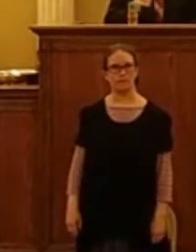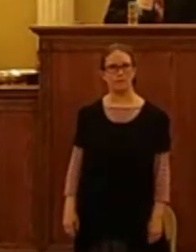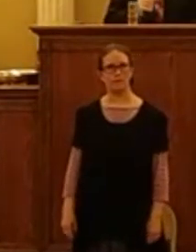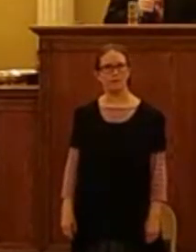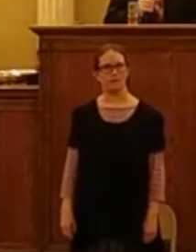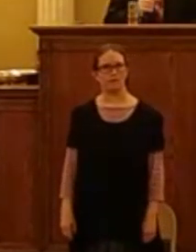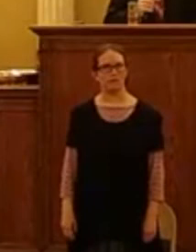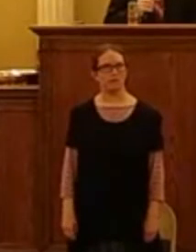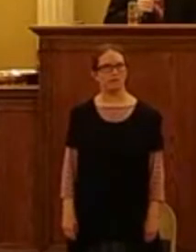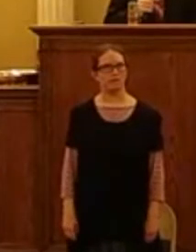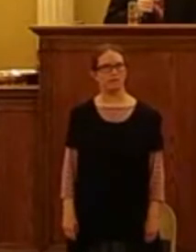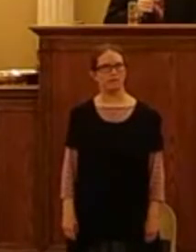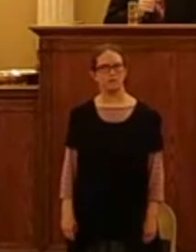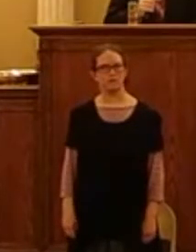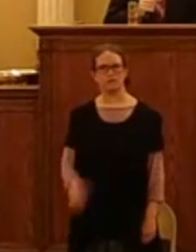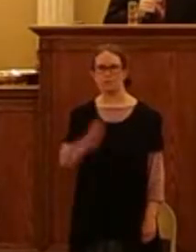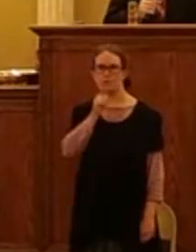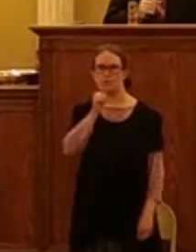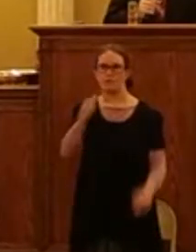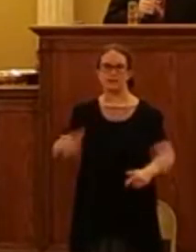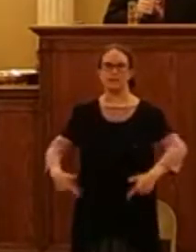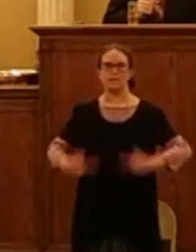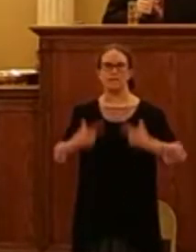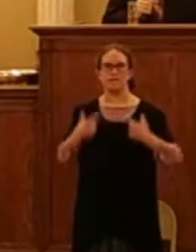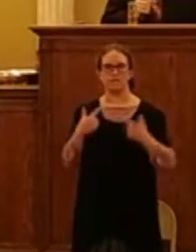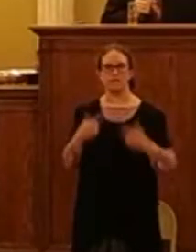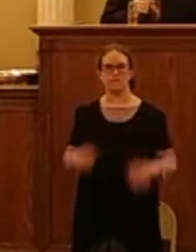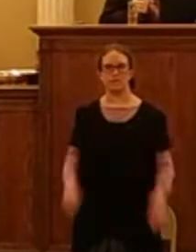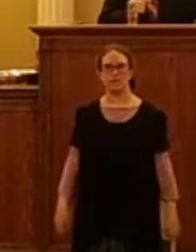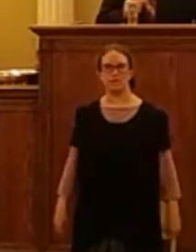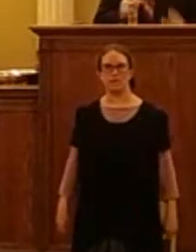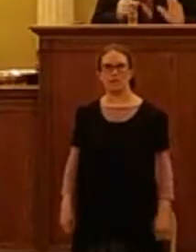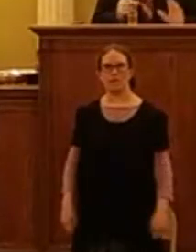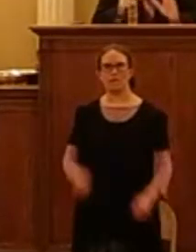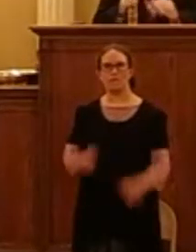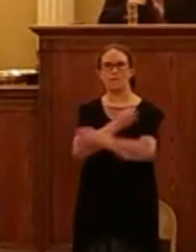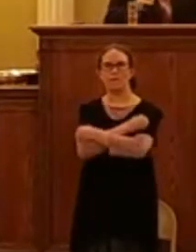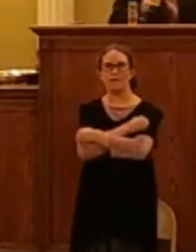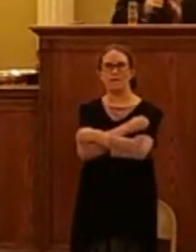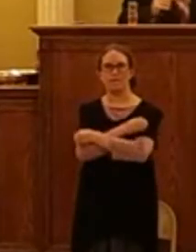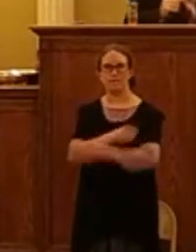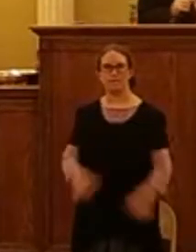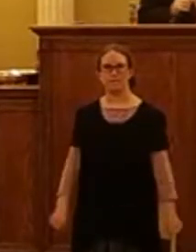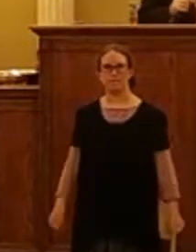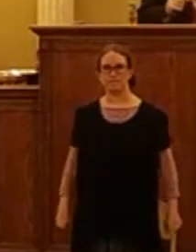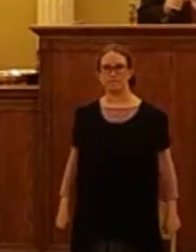Amen. Not to live for Him. Amen. But if you love Him,